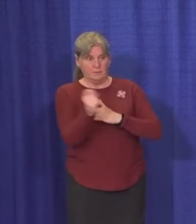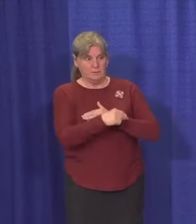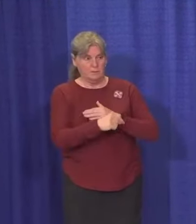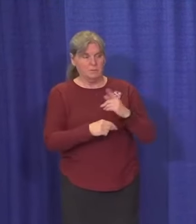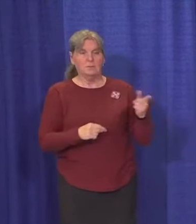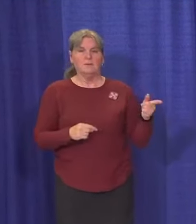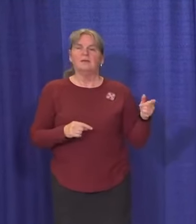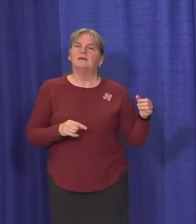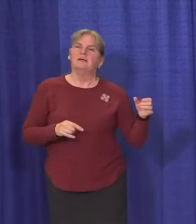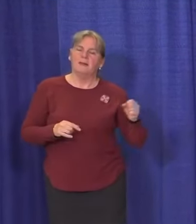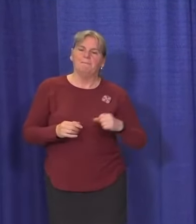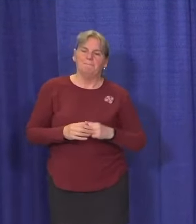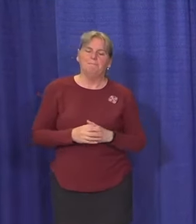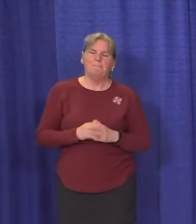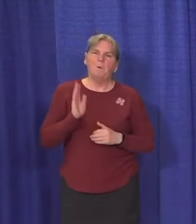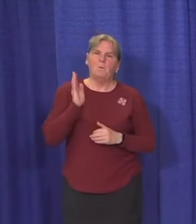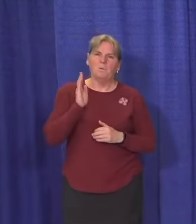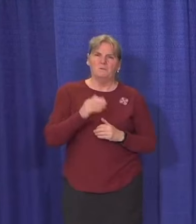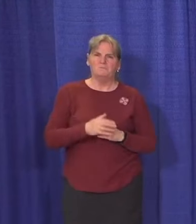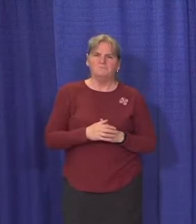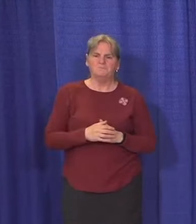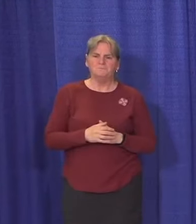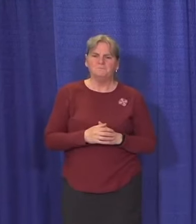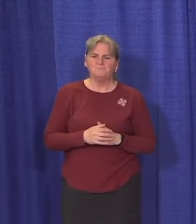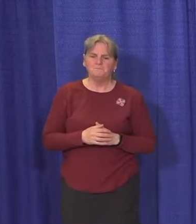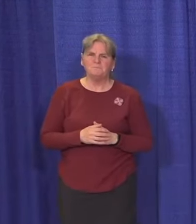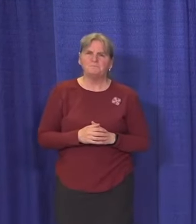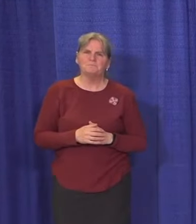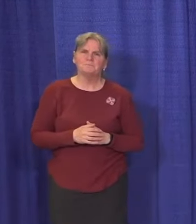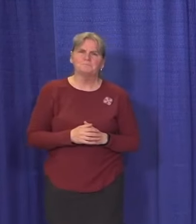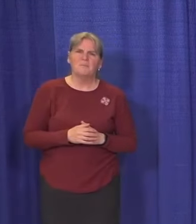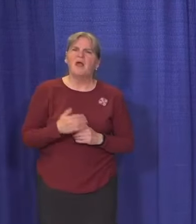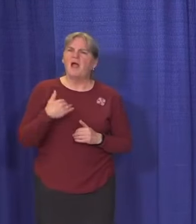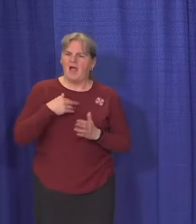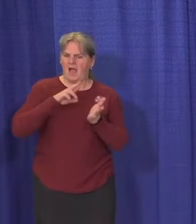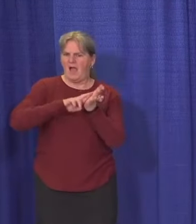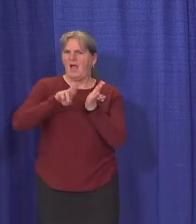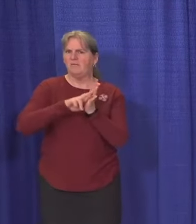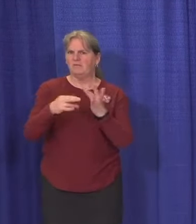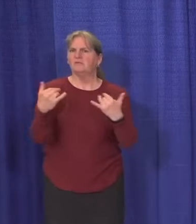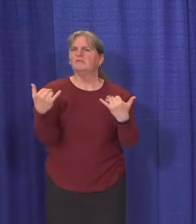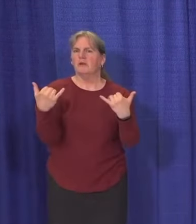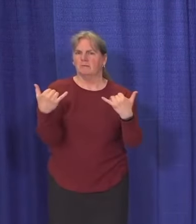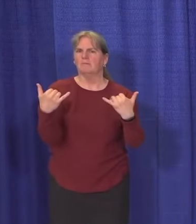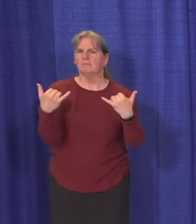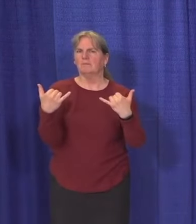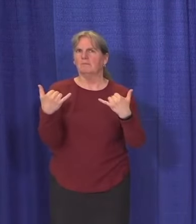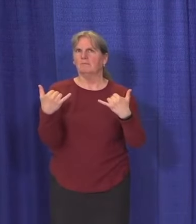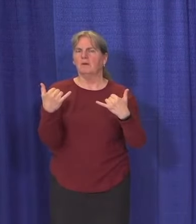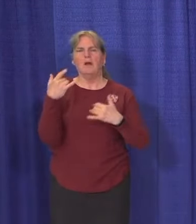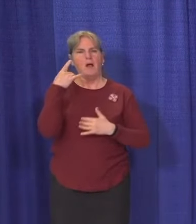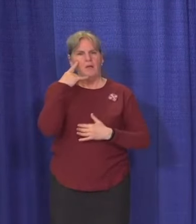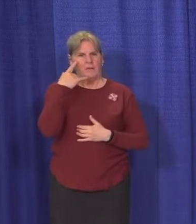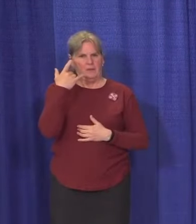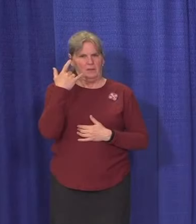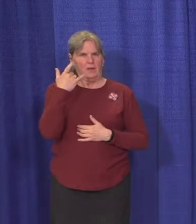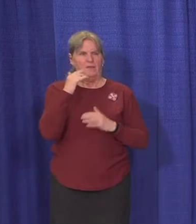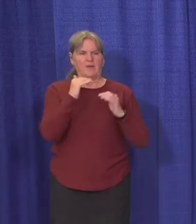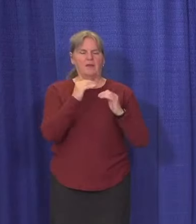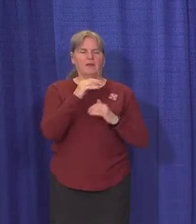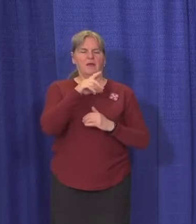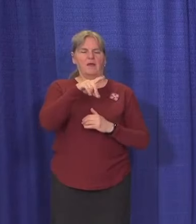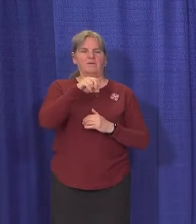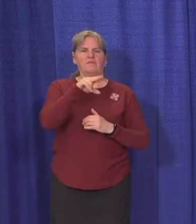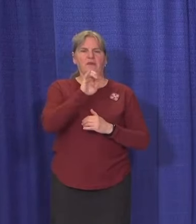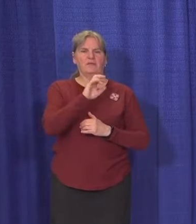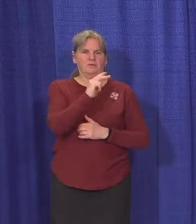Yes, we will. There are trials, as I understand, still phase 3 clinical trials,